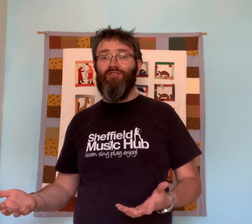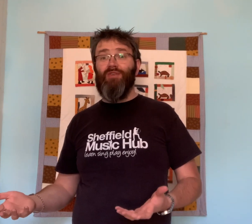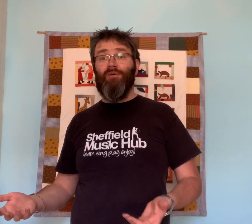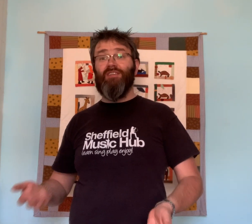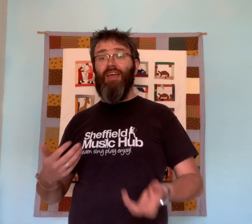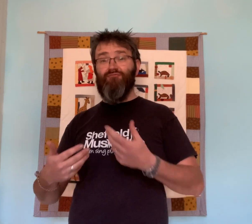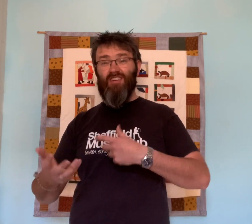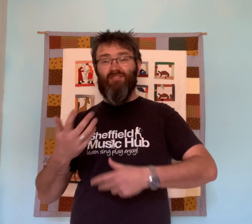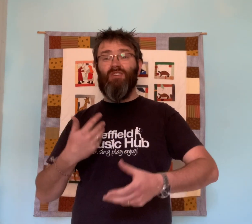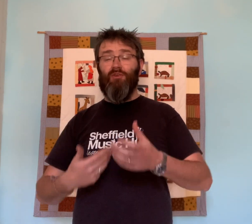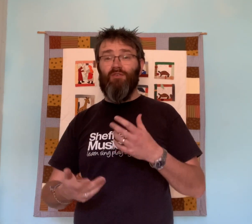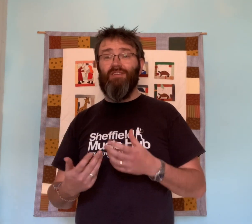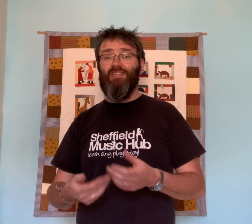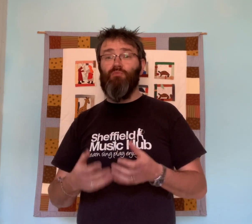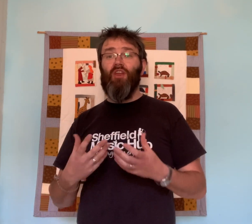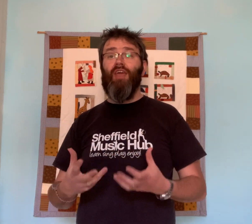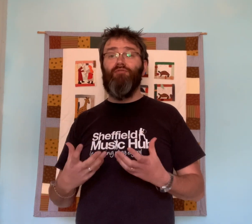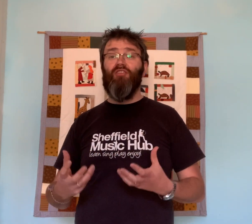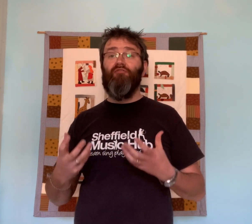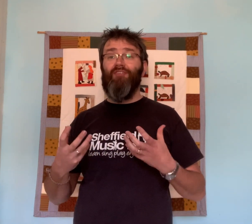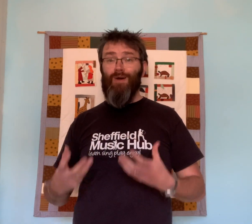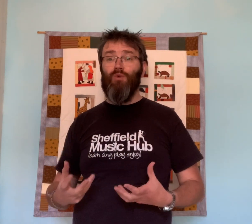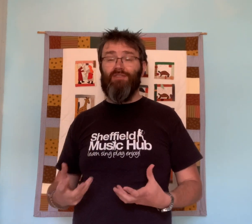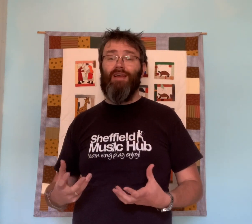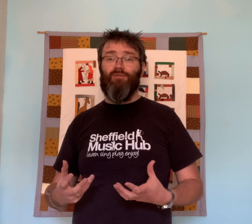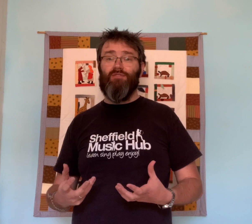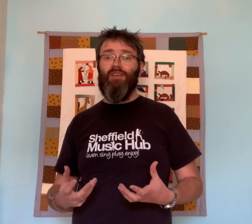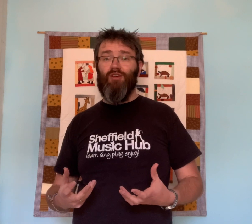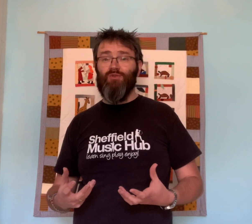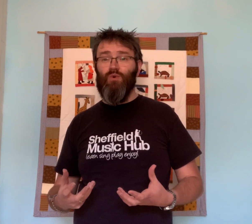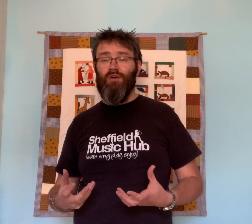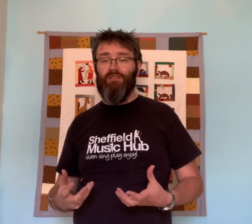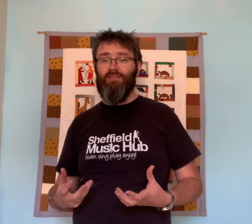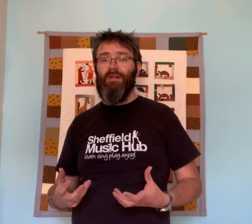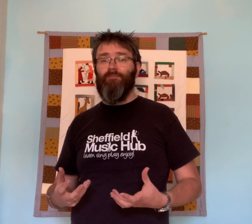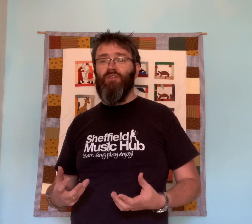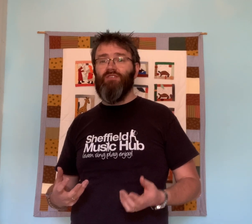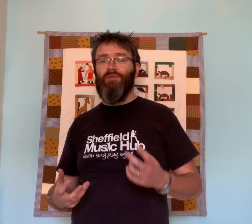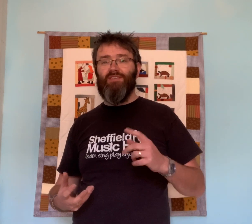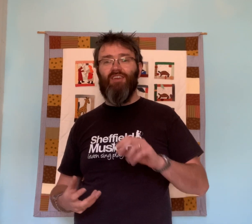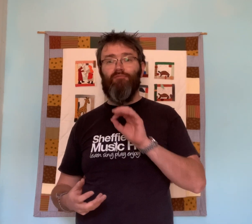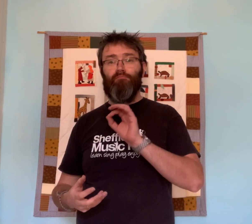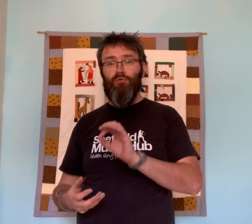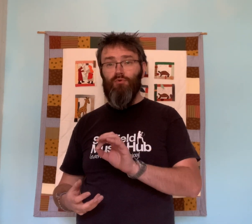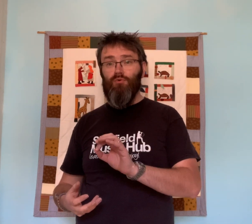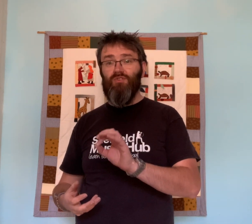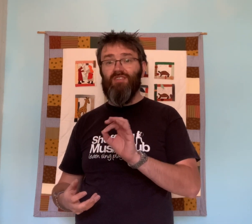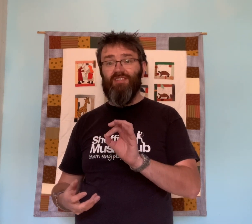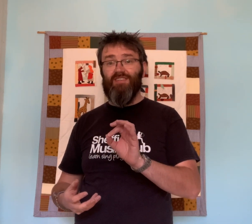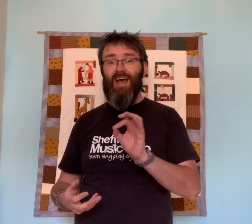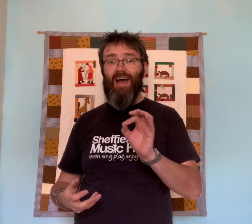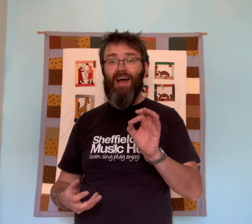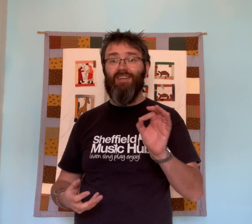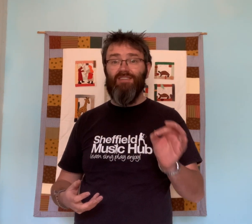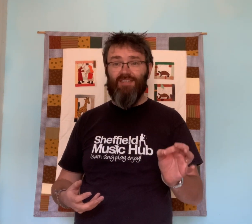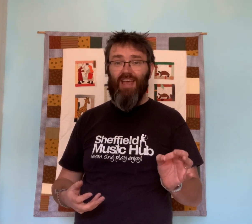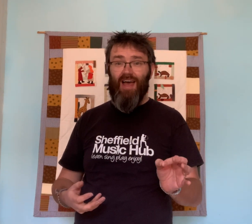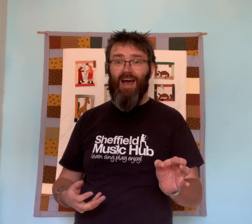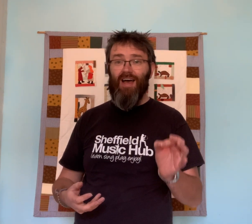now is get rid of some of those sounds, and we're going to get rid of the vowel sounds in those words. So instead of boots and